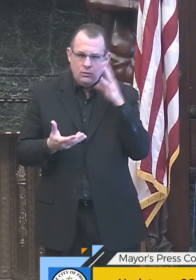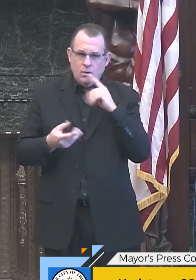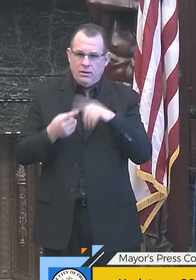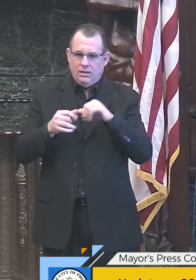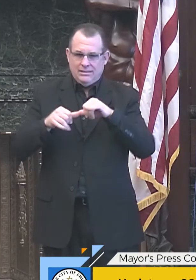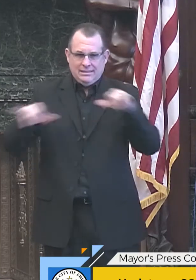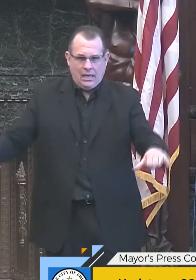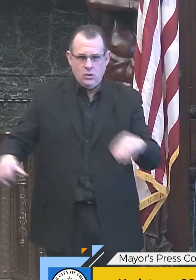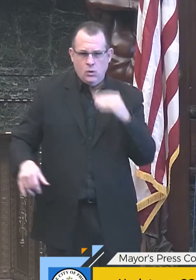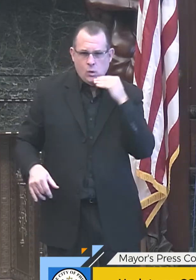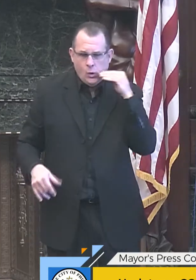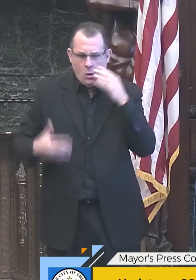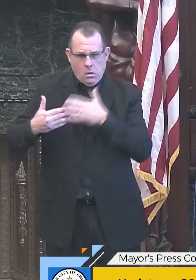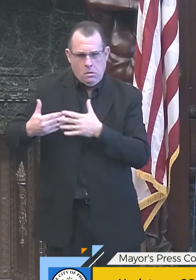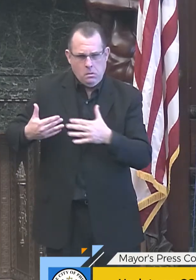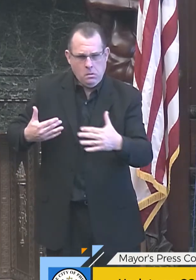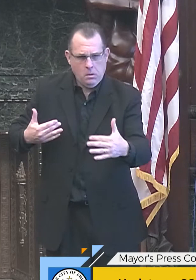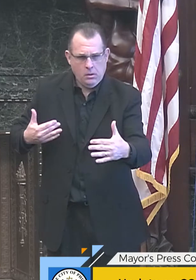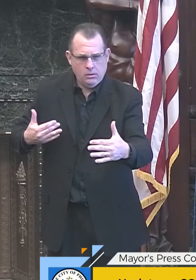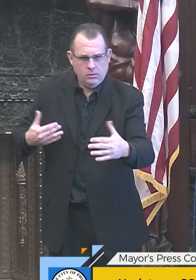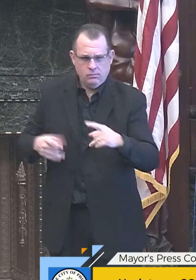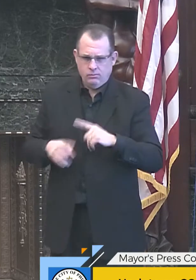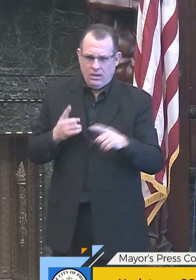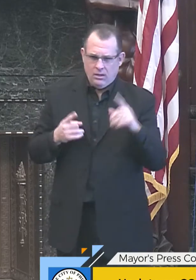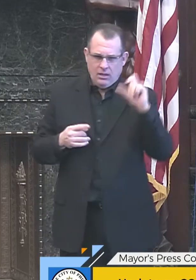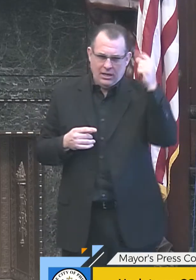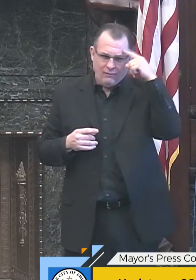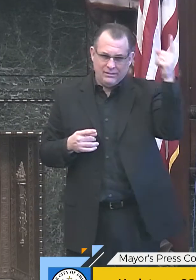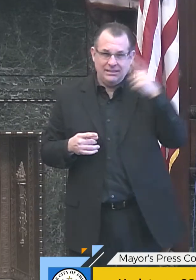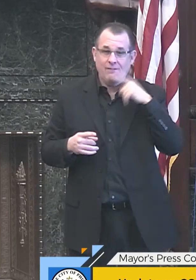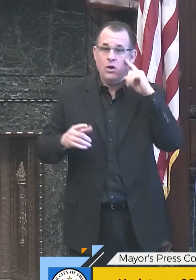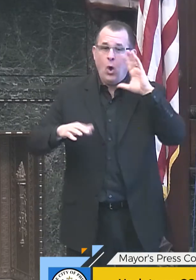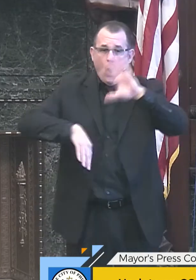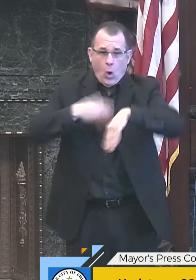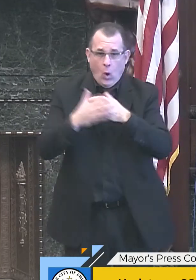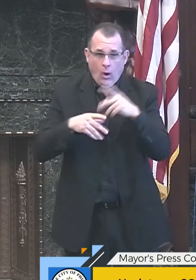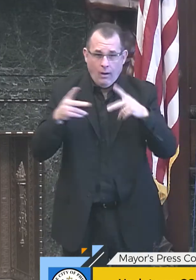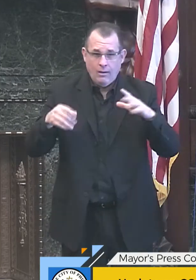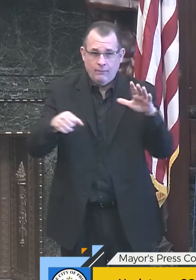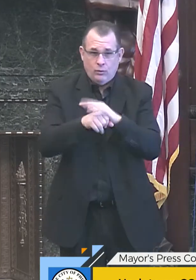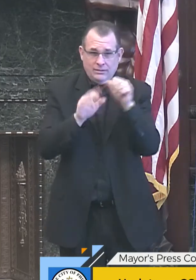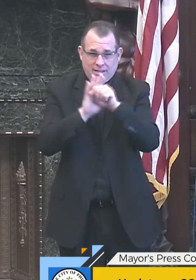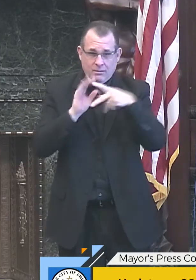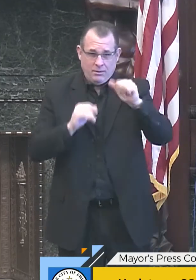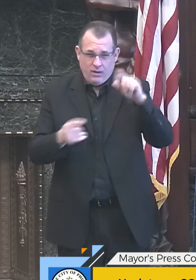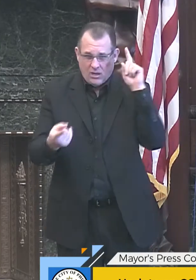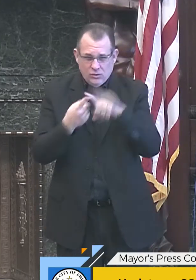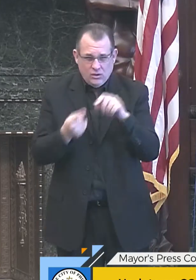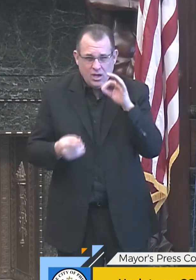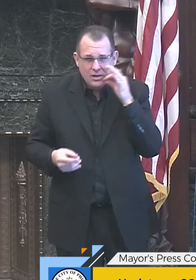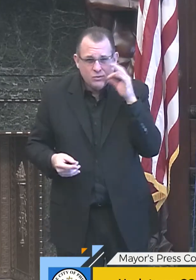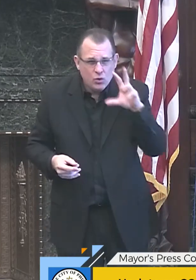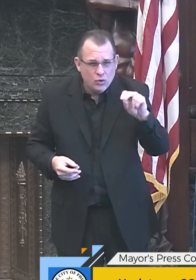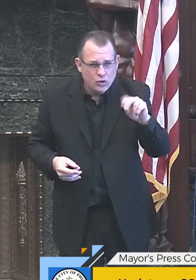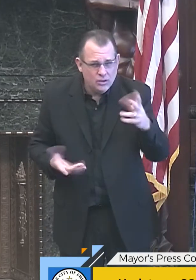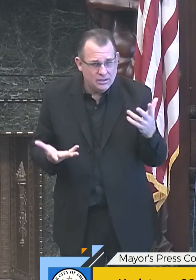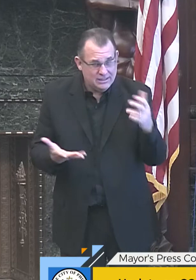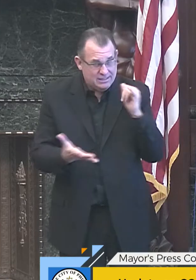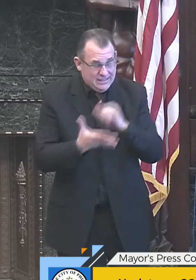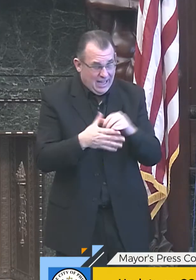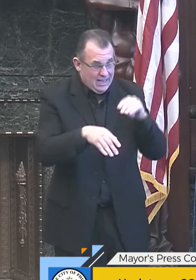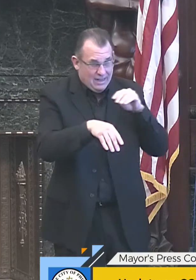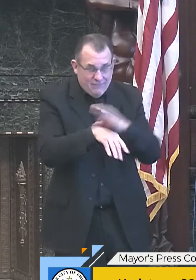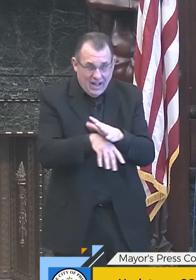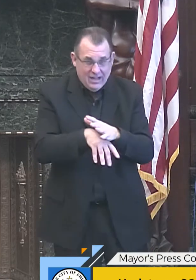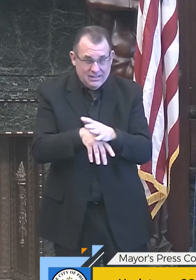indefinitely, but he gave an order for all of Pennsylvania until April 30th. And does that affect the eviction